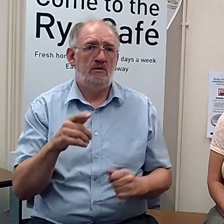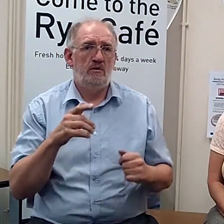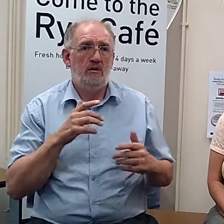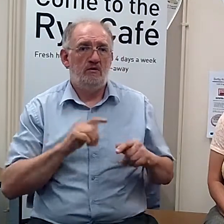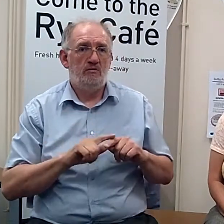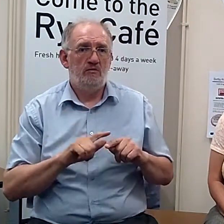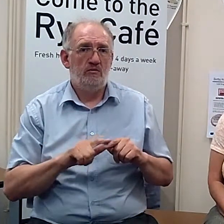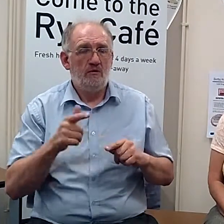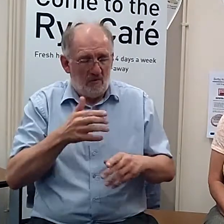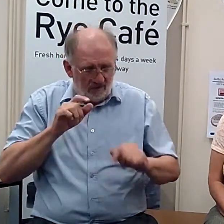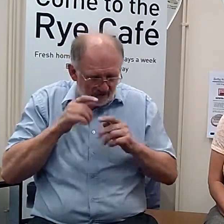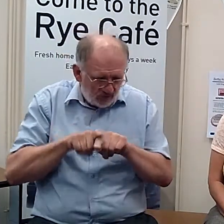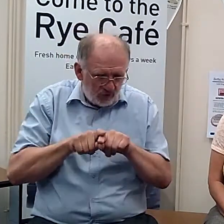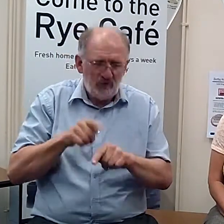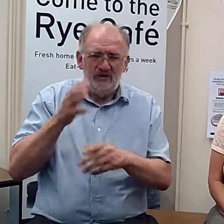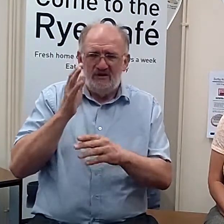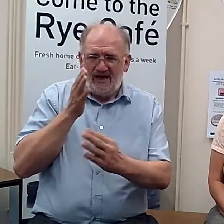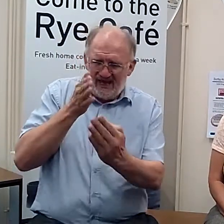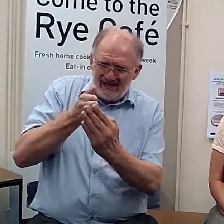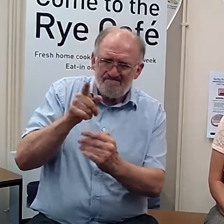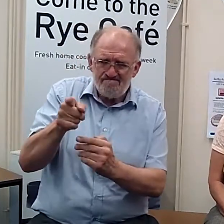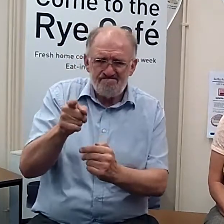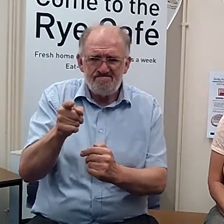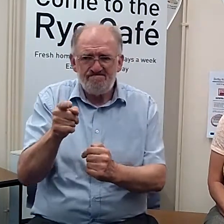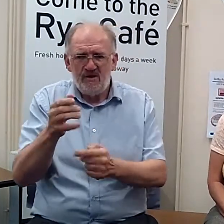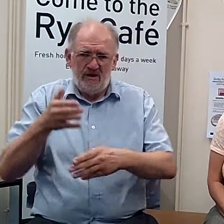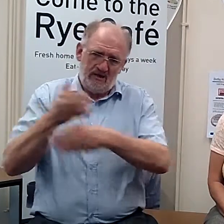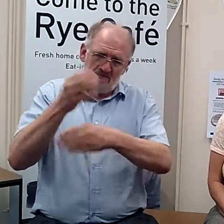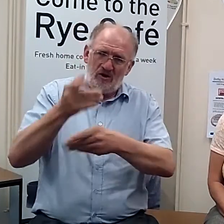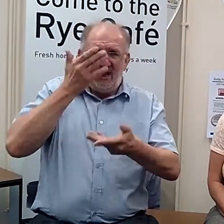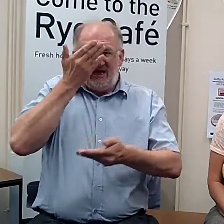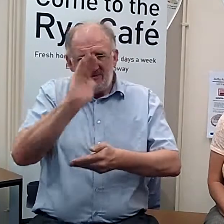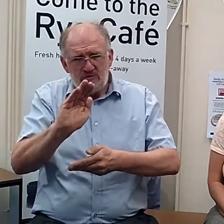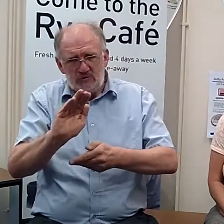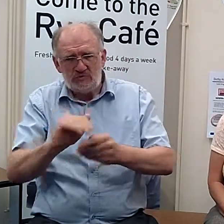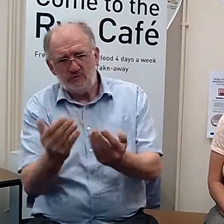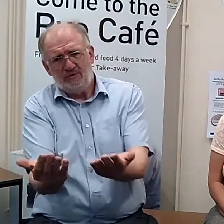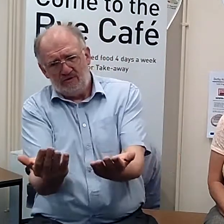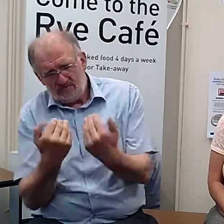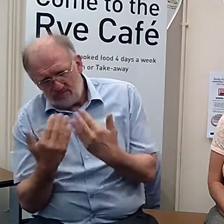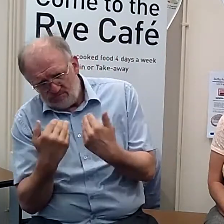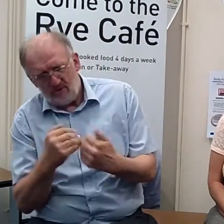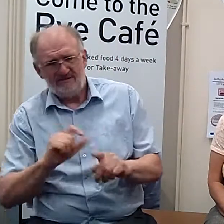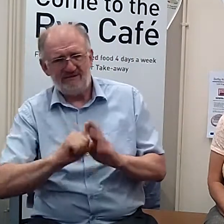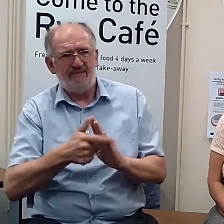to change the attitudes of employers and their staff to people with learning difficulties in the workplace.